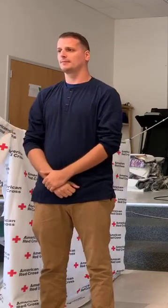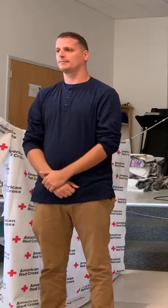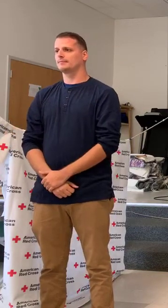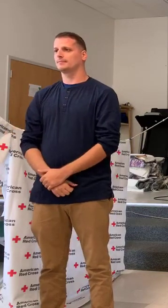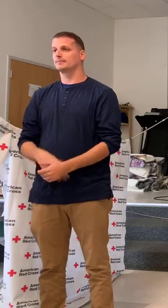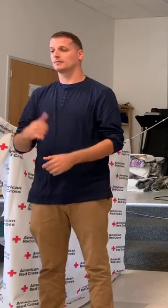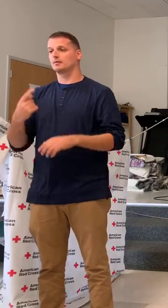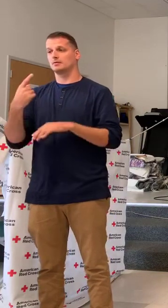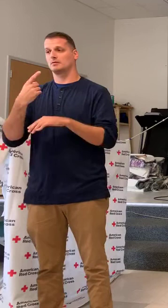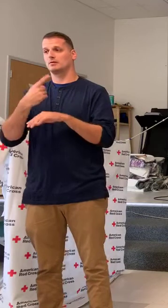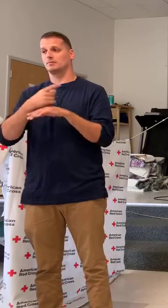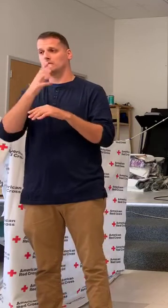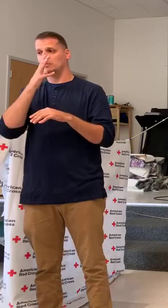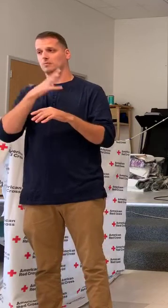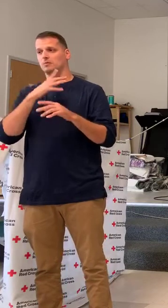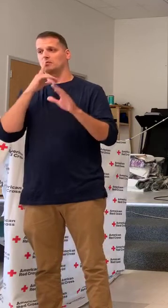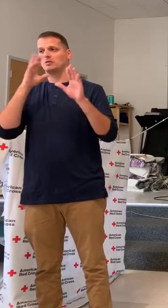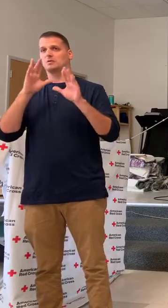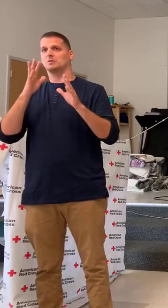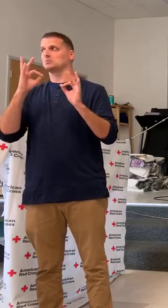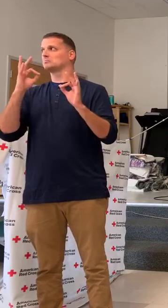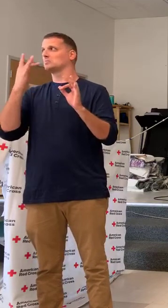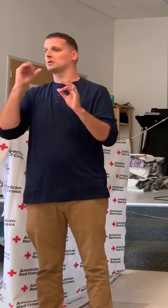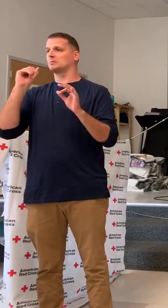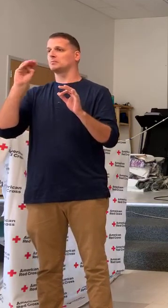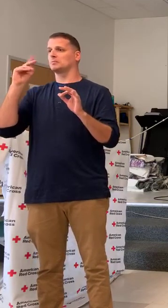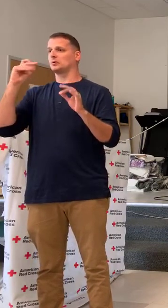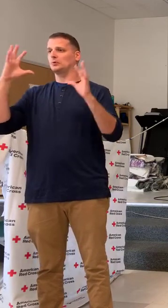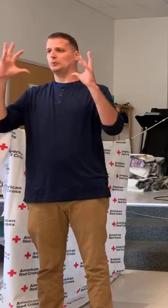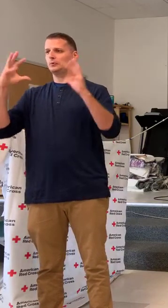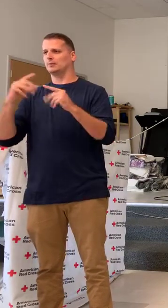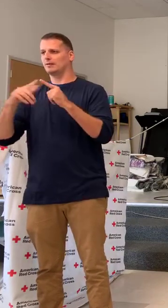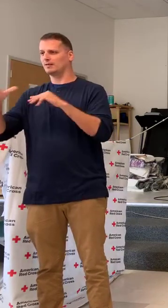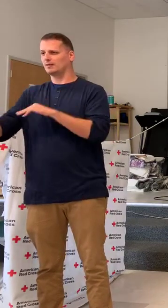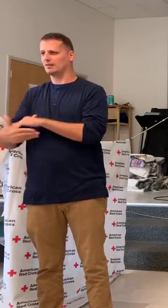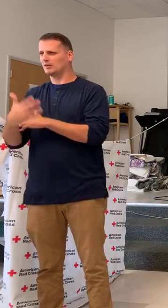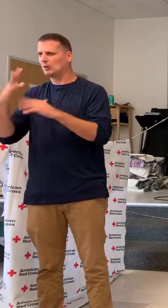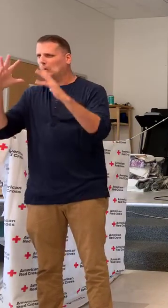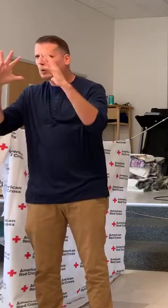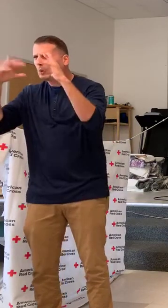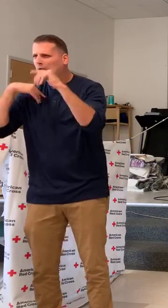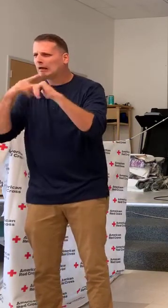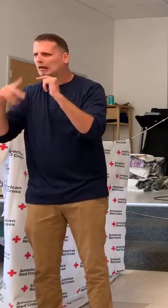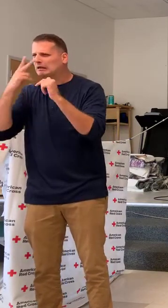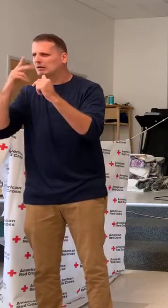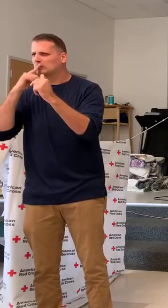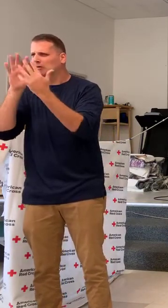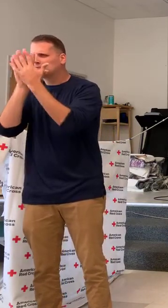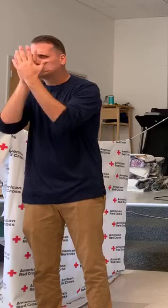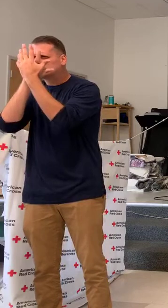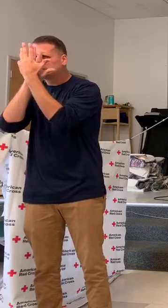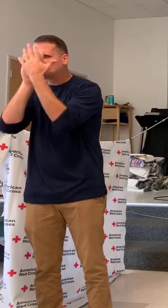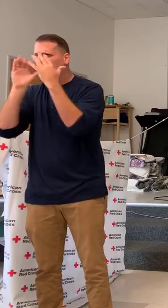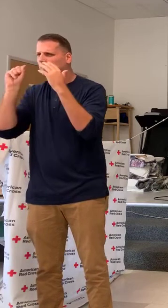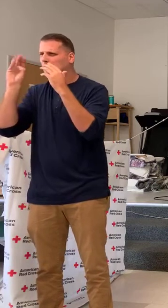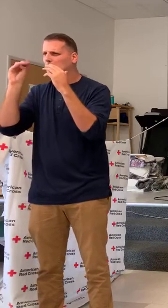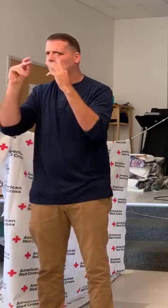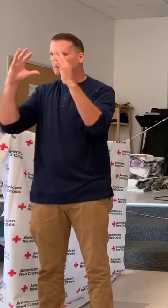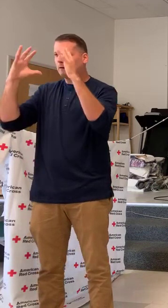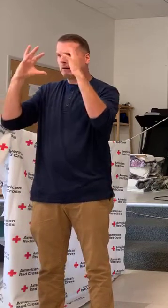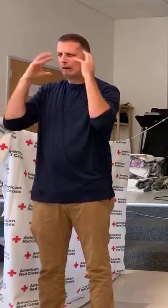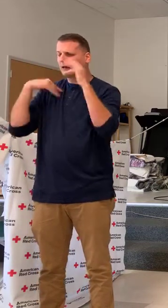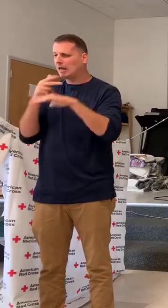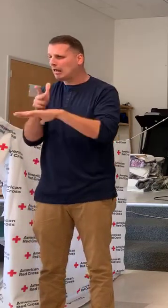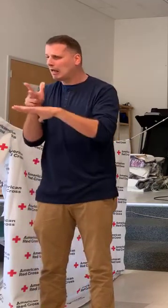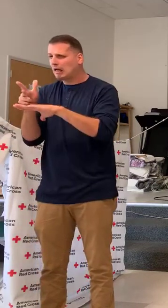much smoke. When there is, you can still see. At night, you can't. Visibility is almost non-existent. We've got our fire